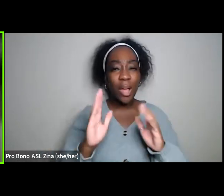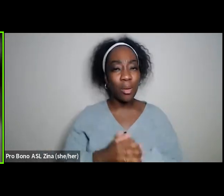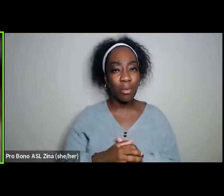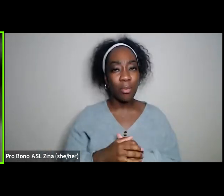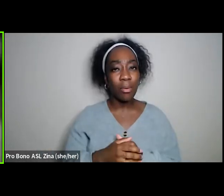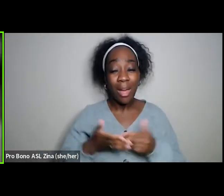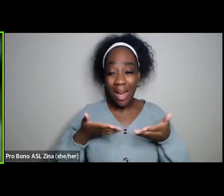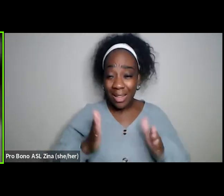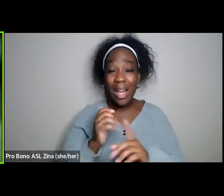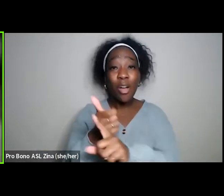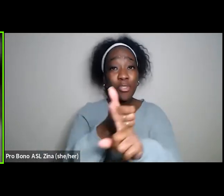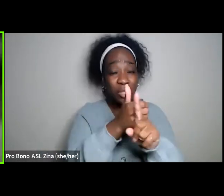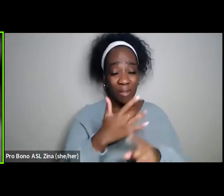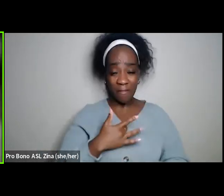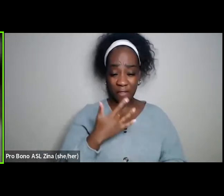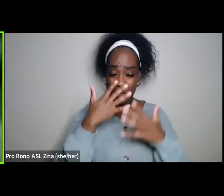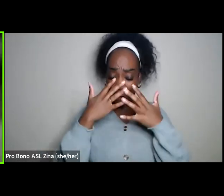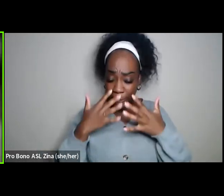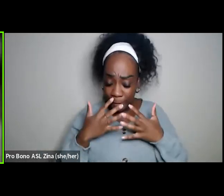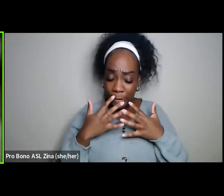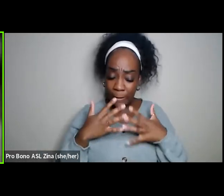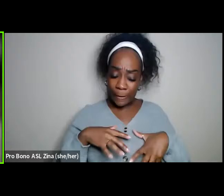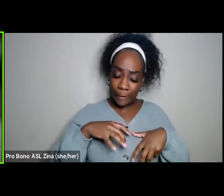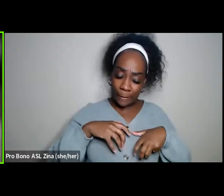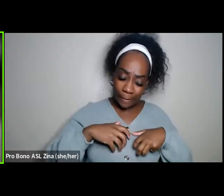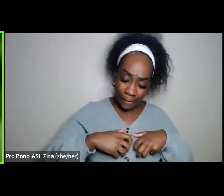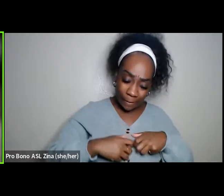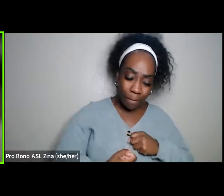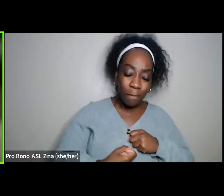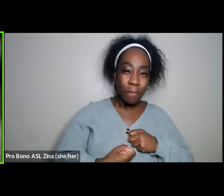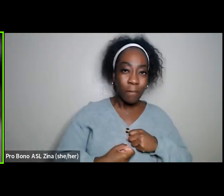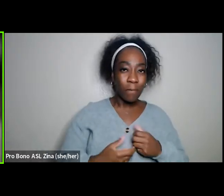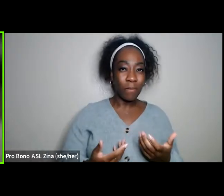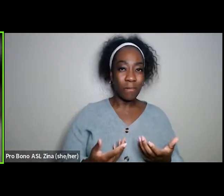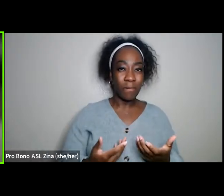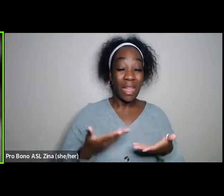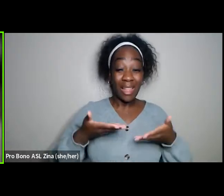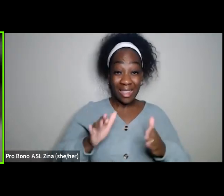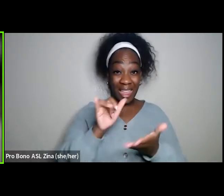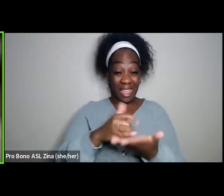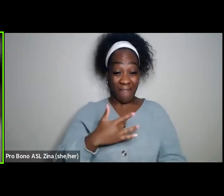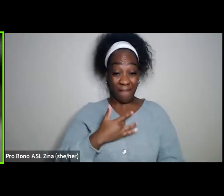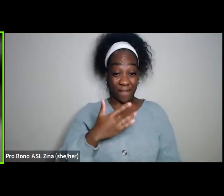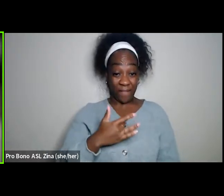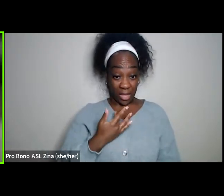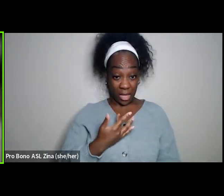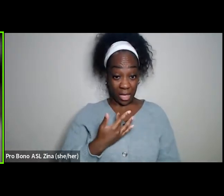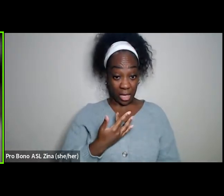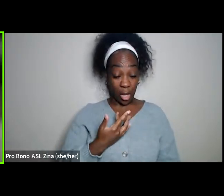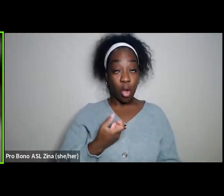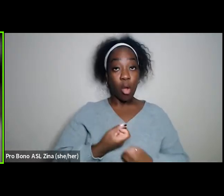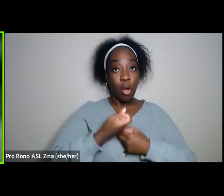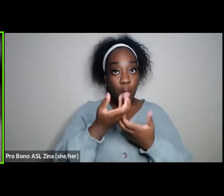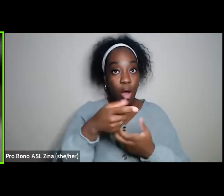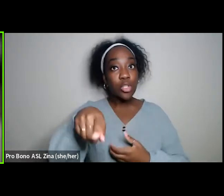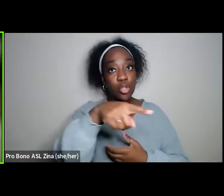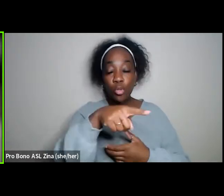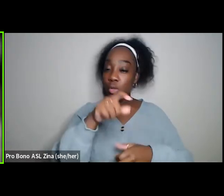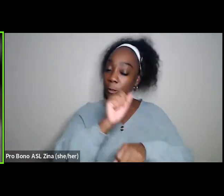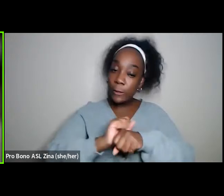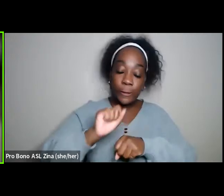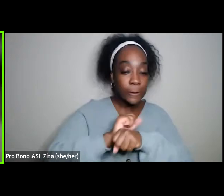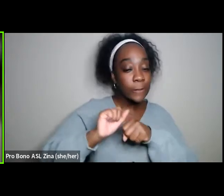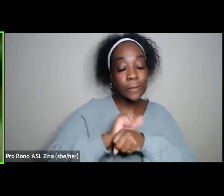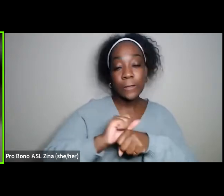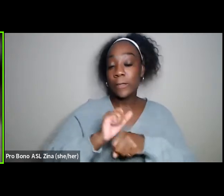mourn, and then allow that mourning to thrust us into the hard work of organizing,